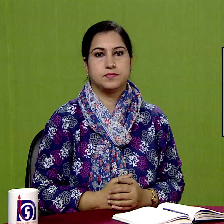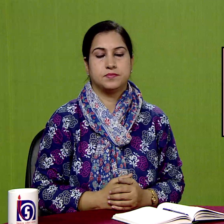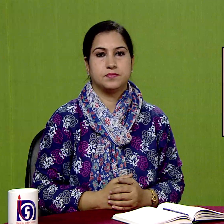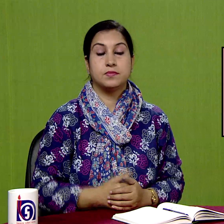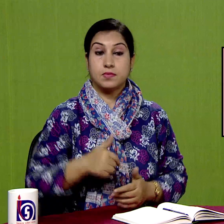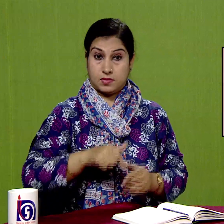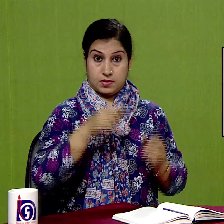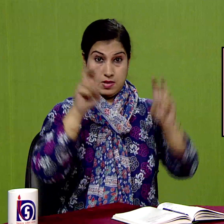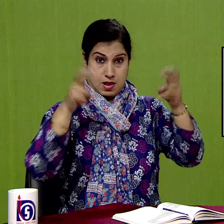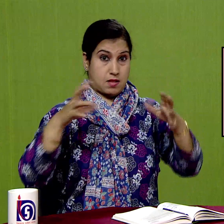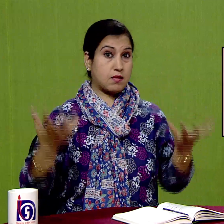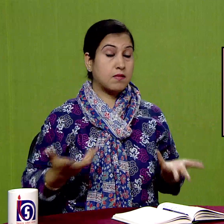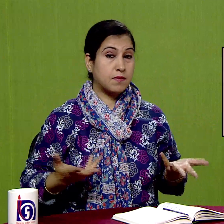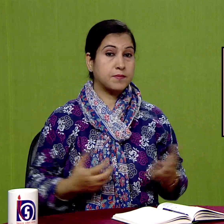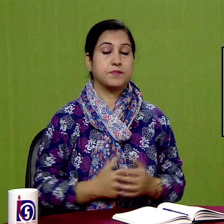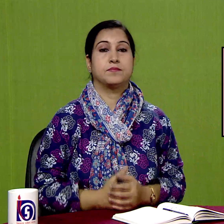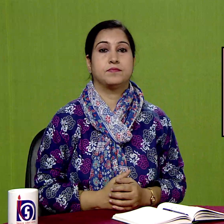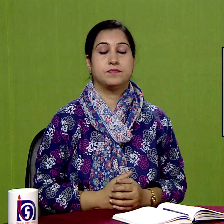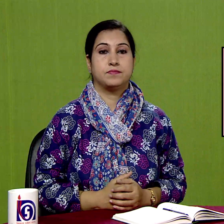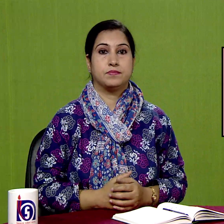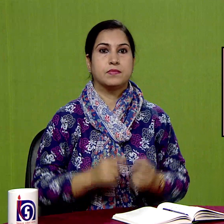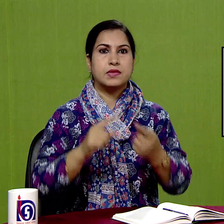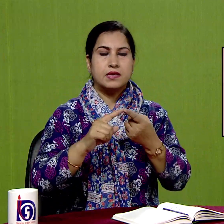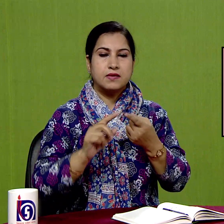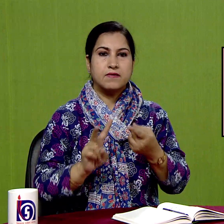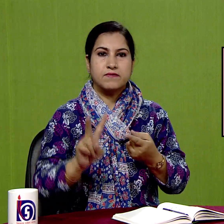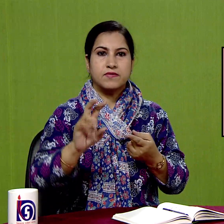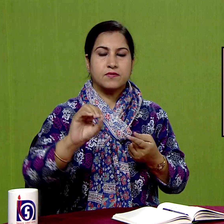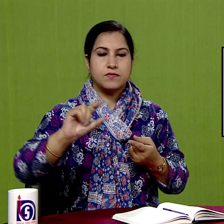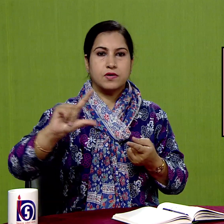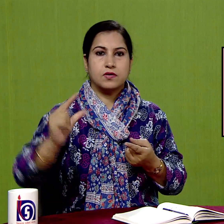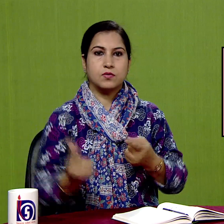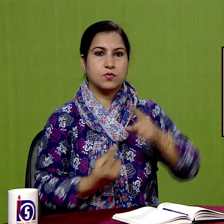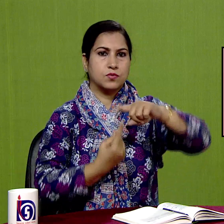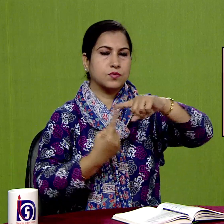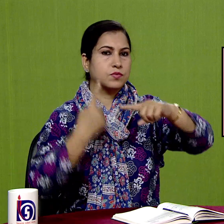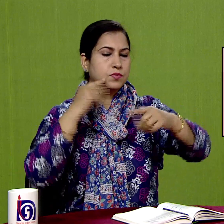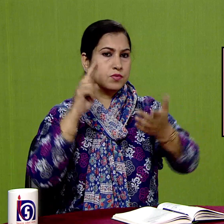Title of the lesson is Evolution of Human Beings Part 2.